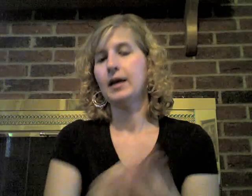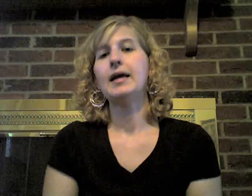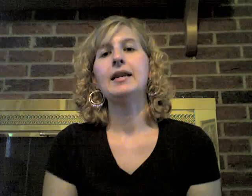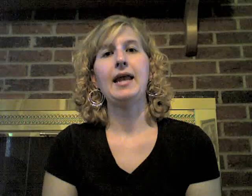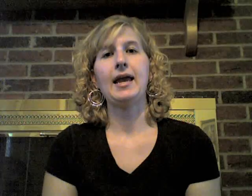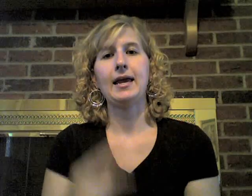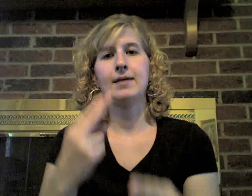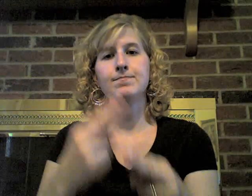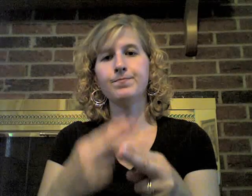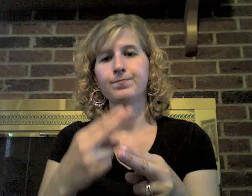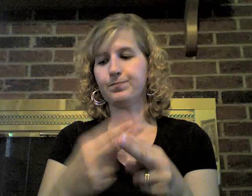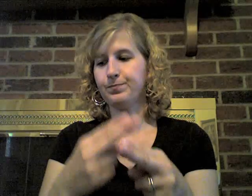name,